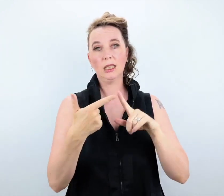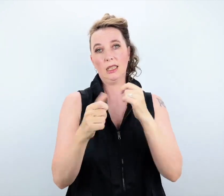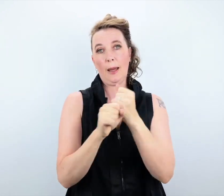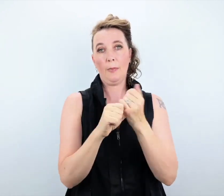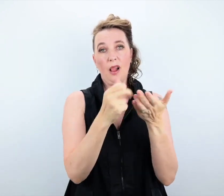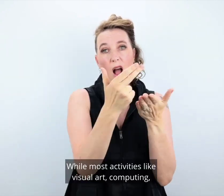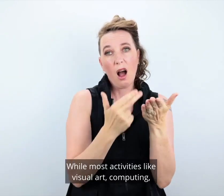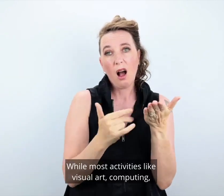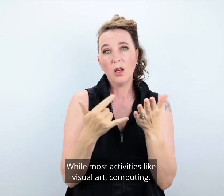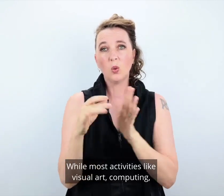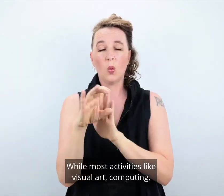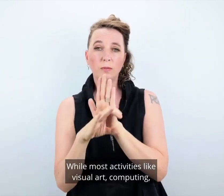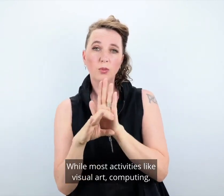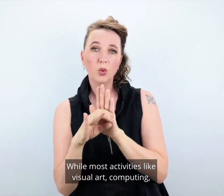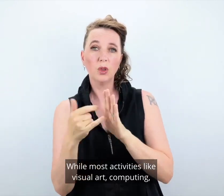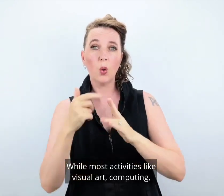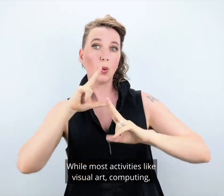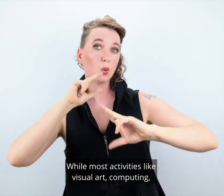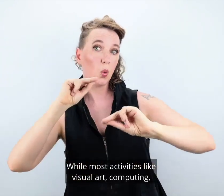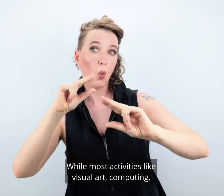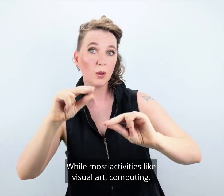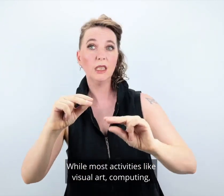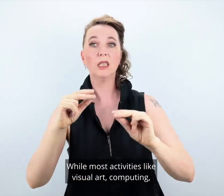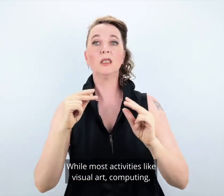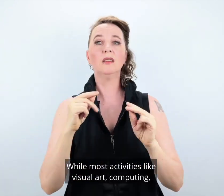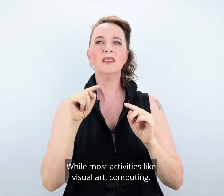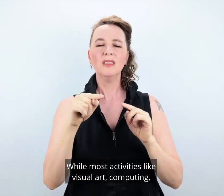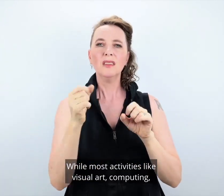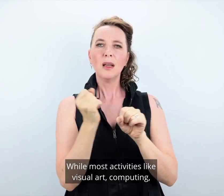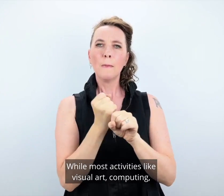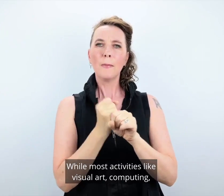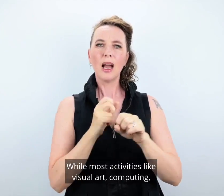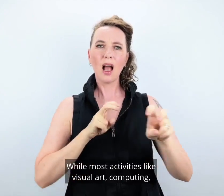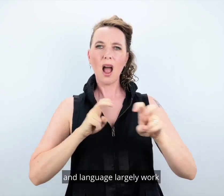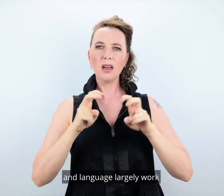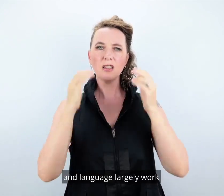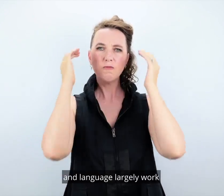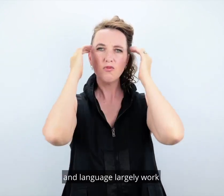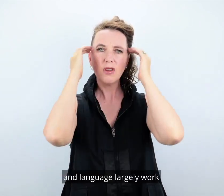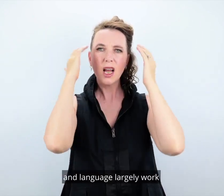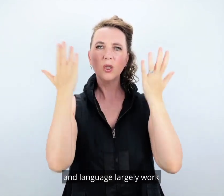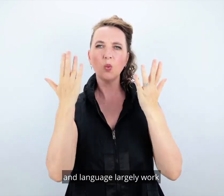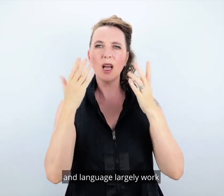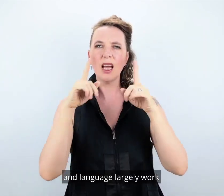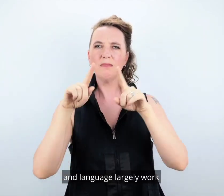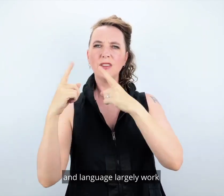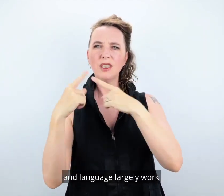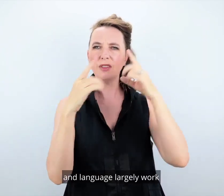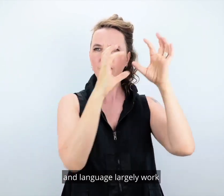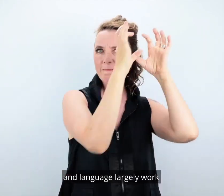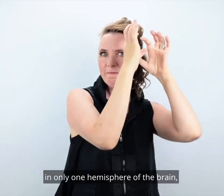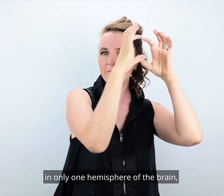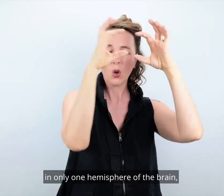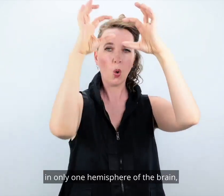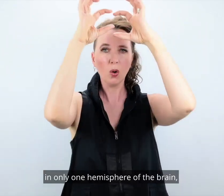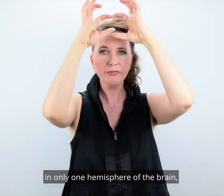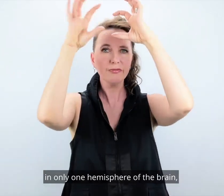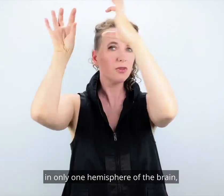While most activities like visual art, computing and language largely work in only one